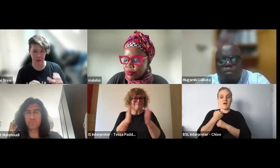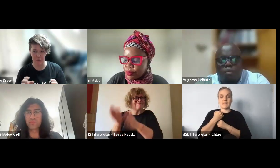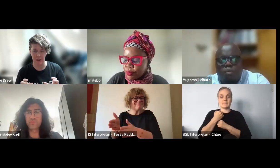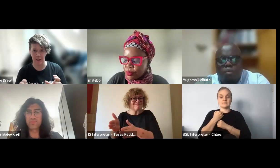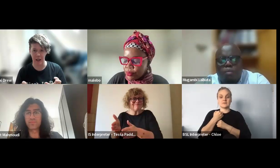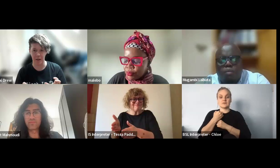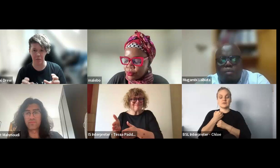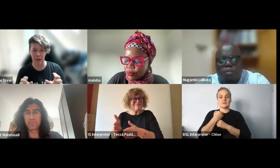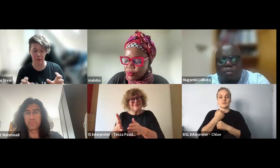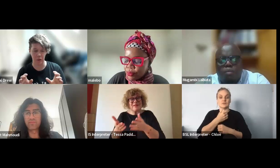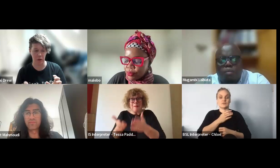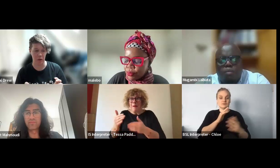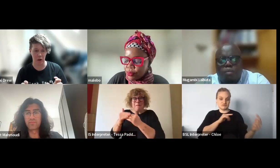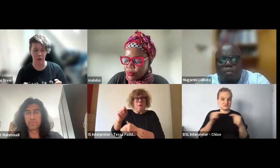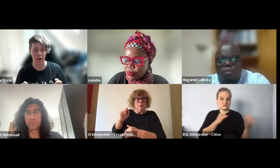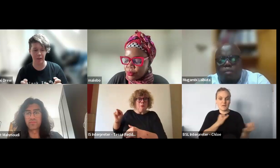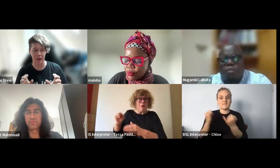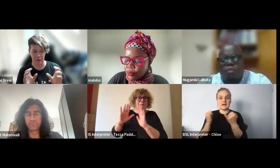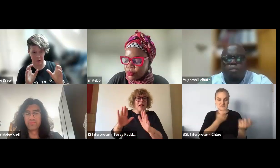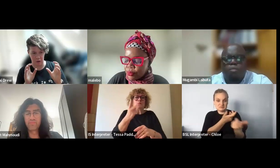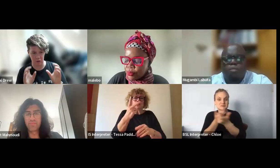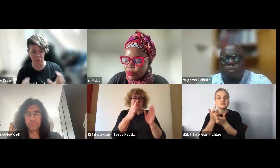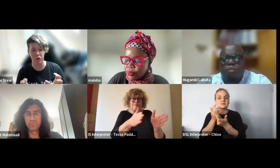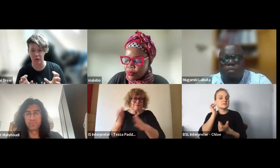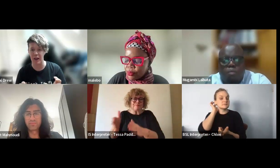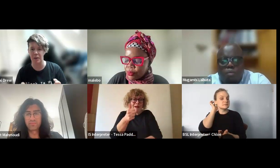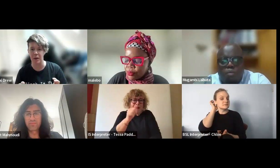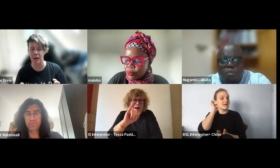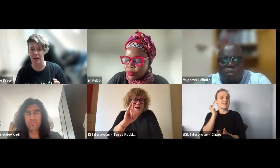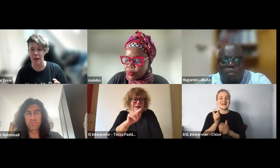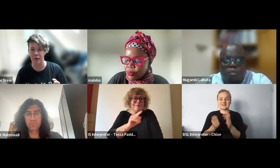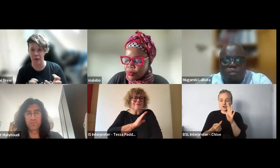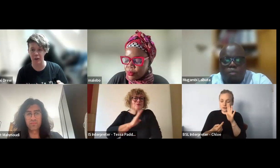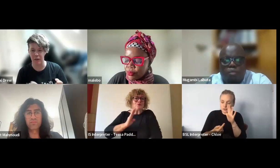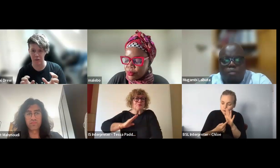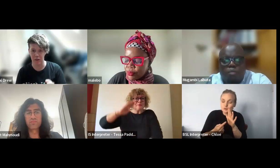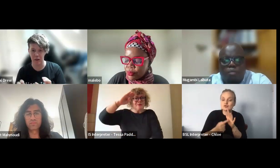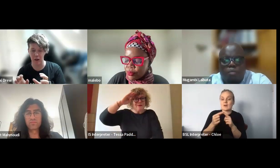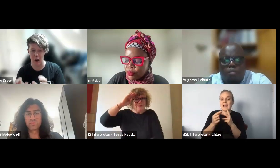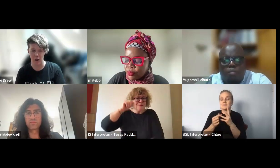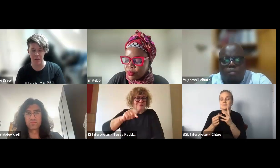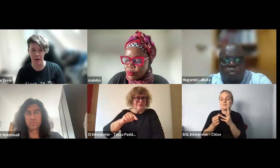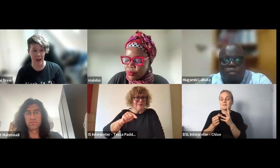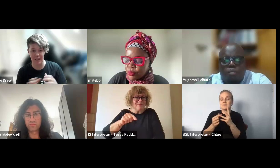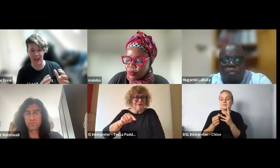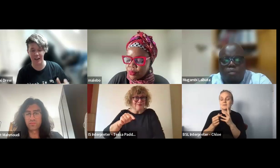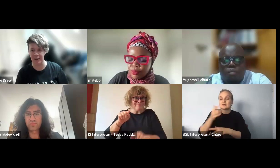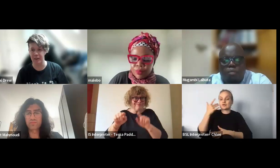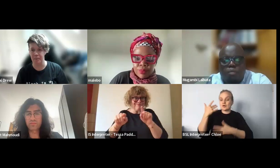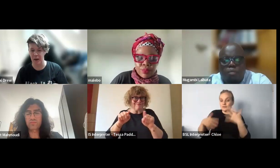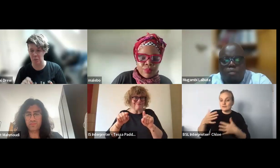both have this dynamic of meaningful human control as a crucial element of avoidance of risk and harm